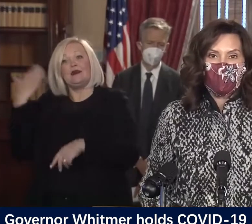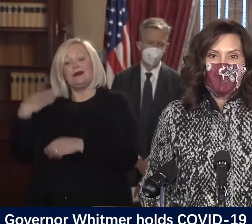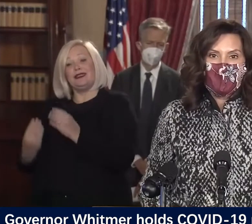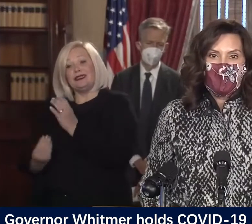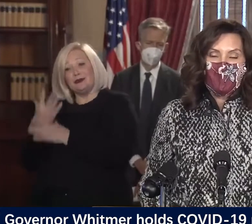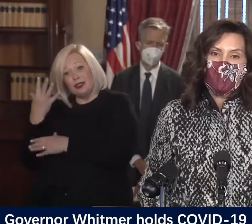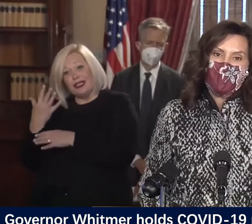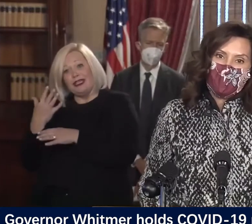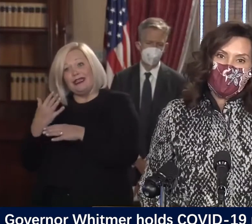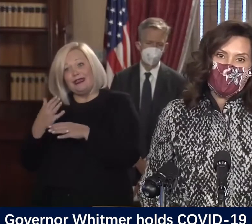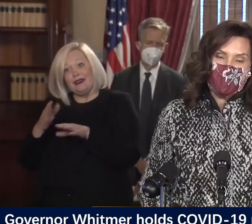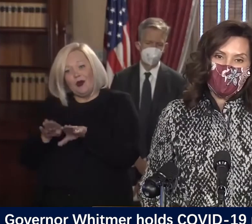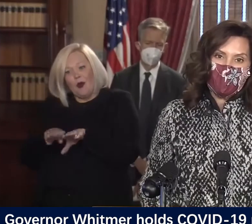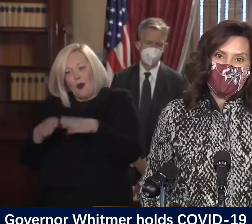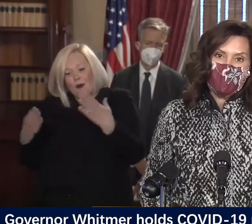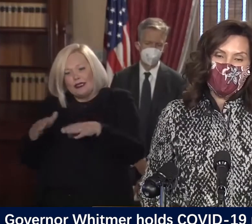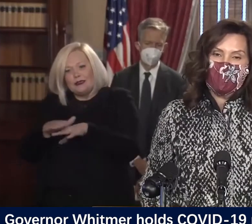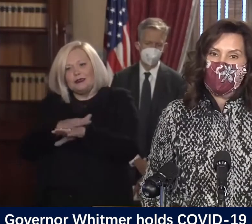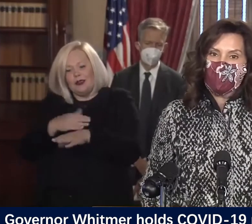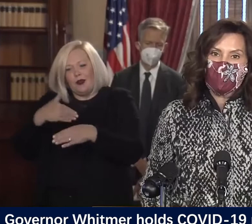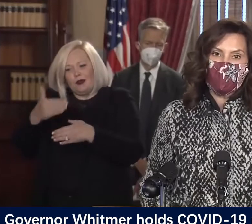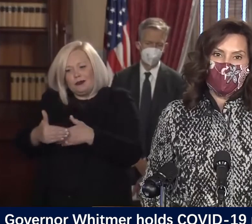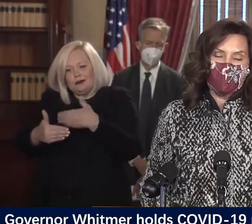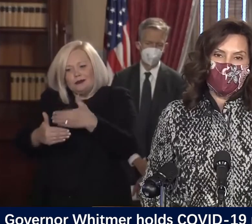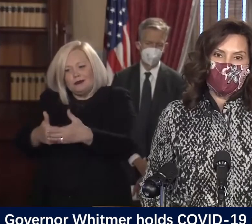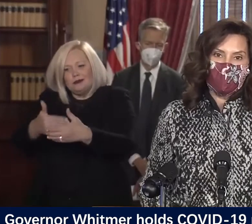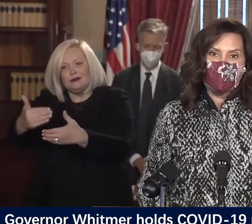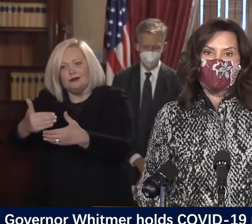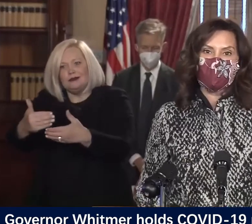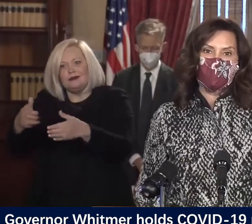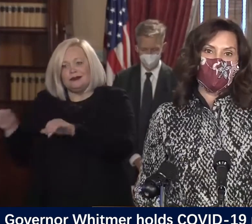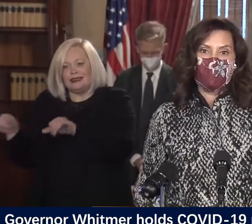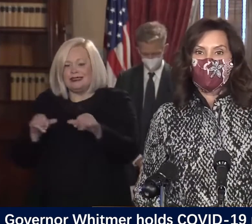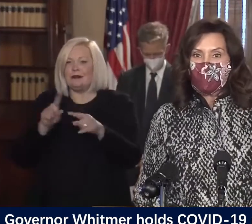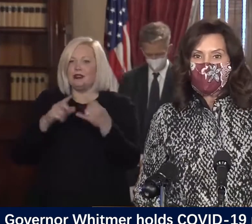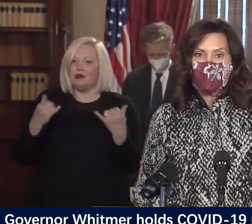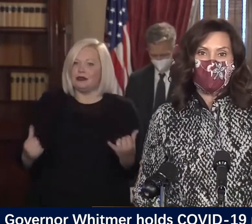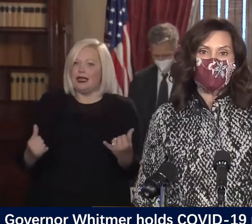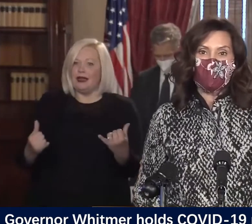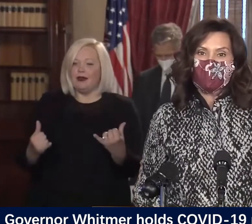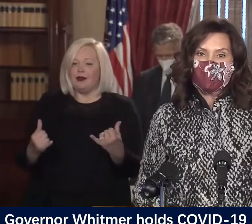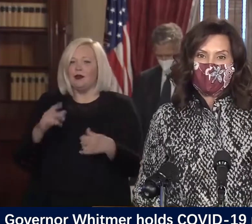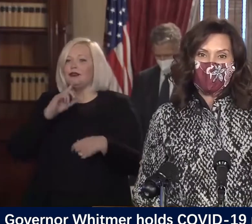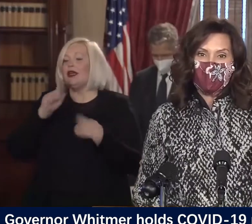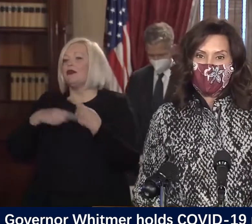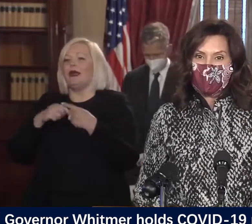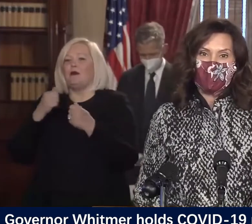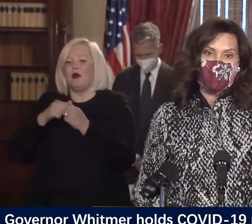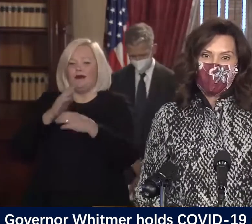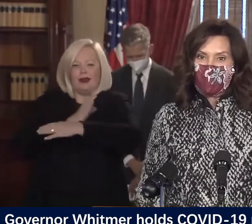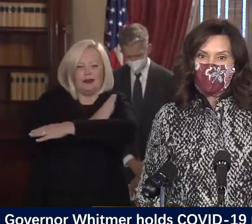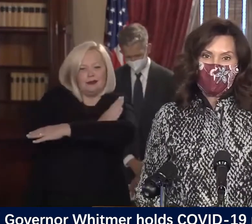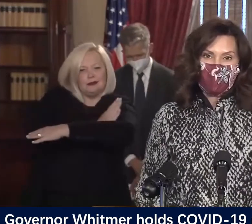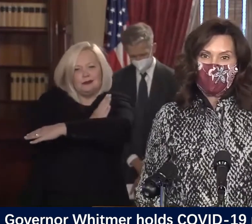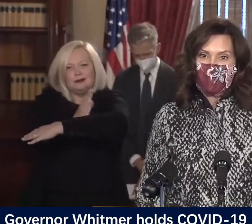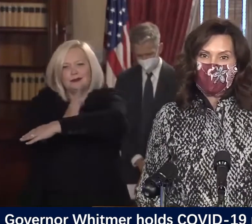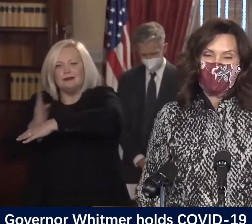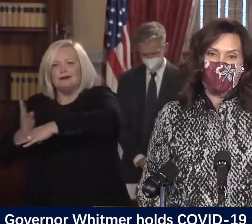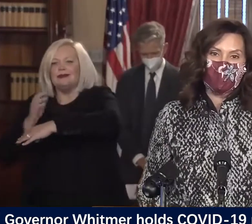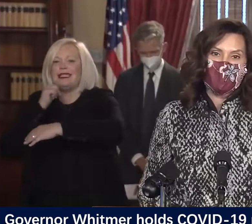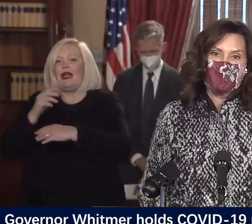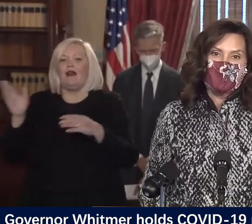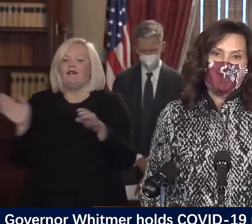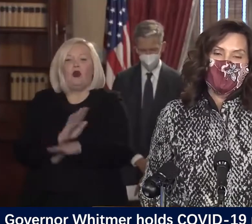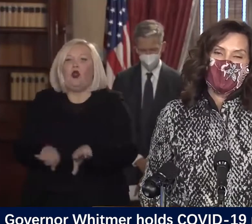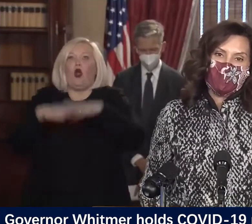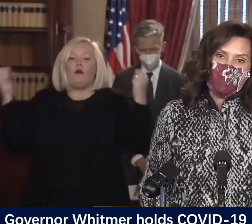spring. When we did it that way, we kept from having, I talked about it being more of a dial than a switch you turn on and